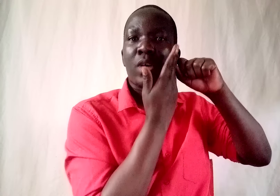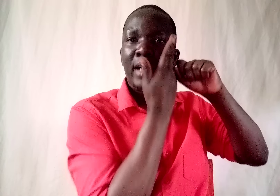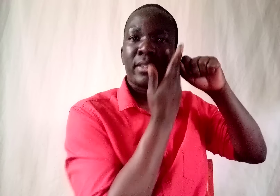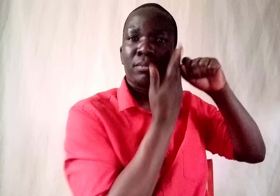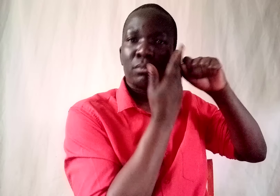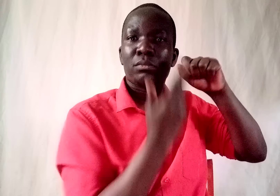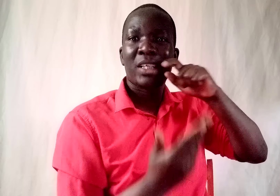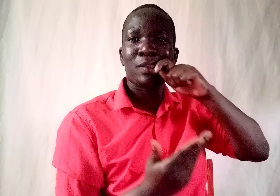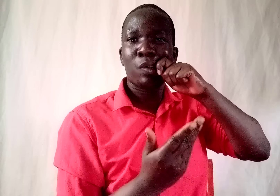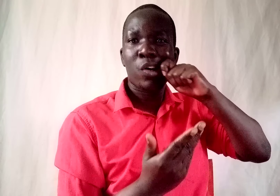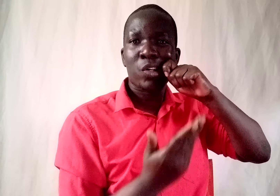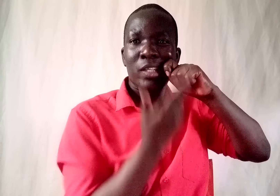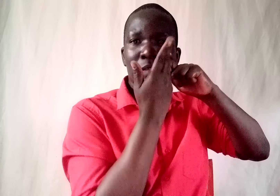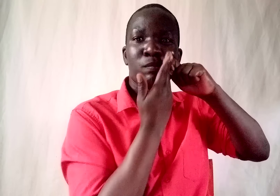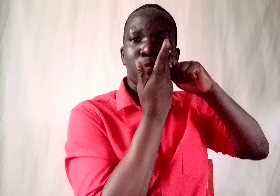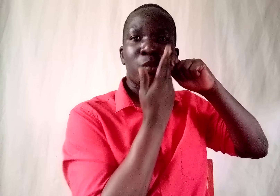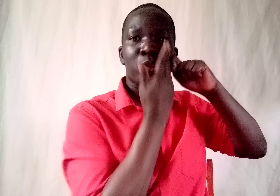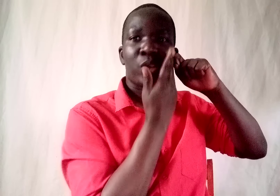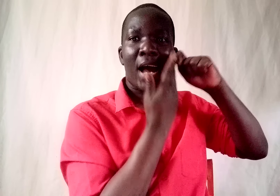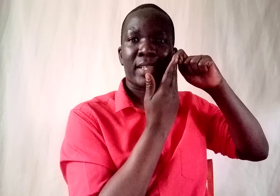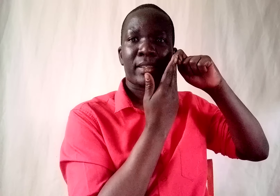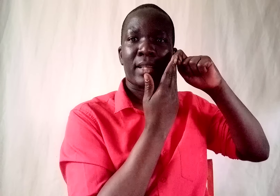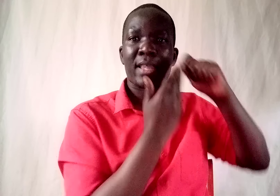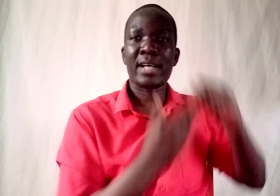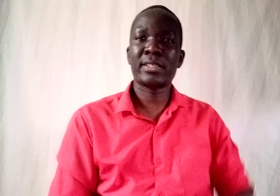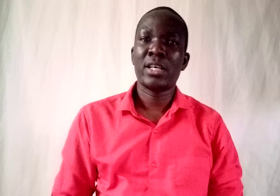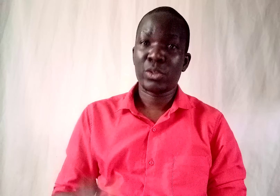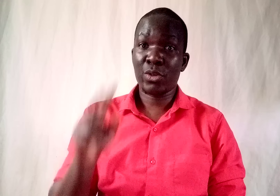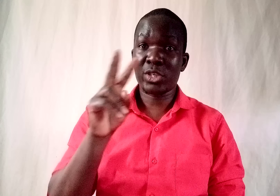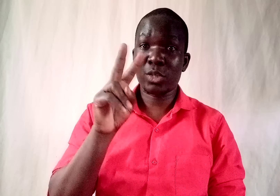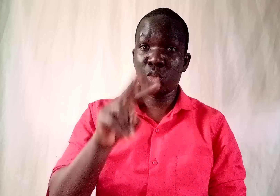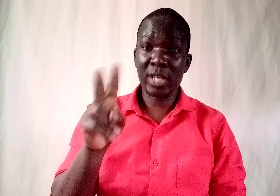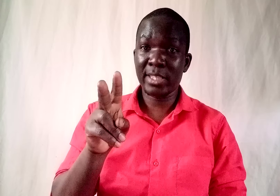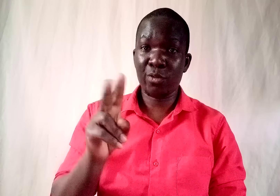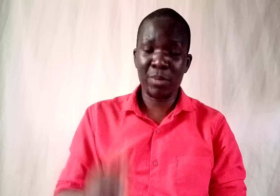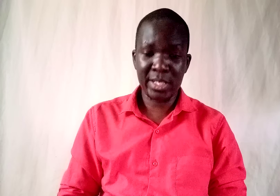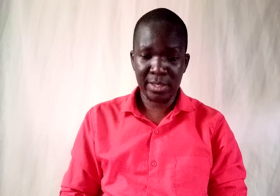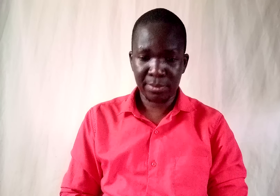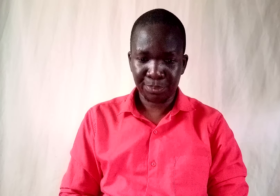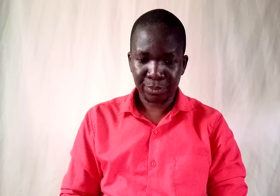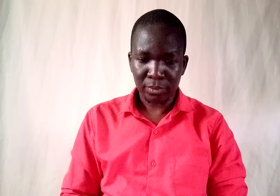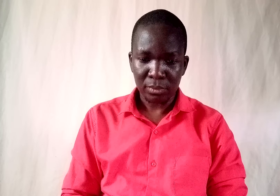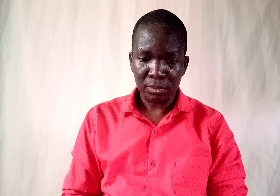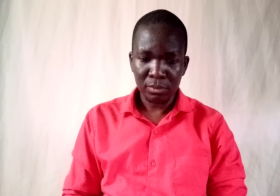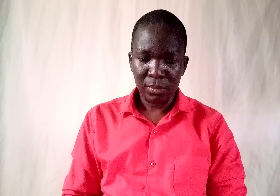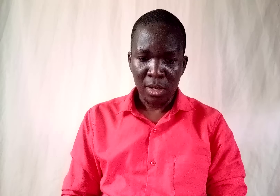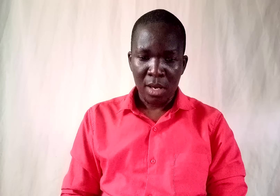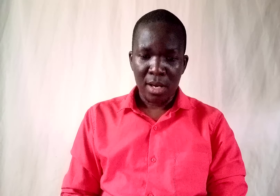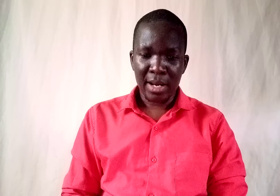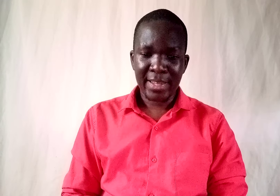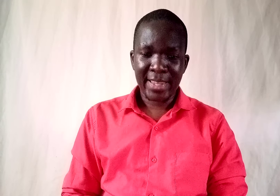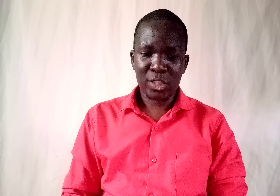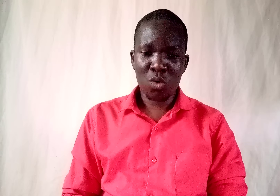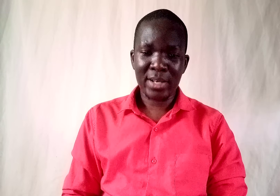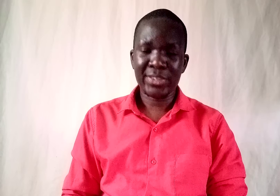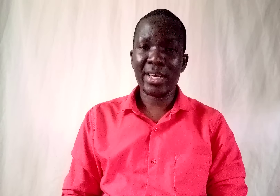cut, you hold, then you cut like that. So those are two signs for meat. The next one is